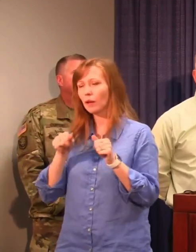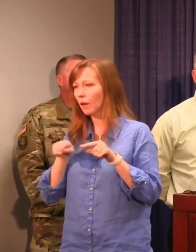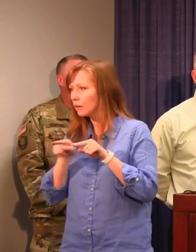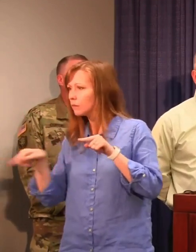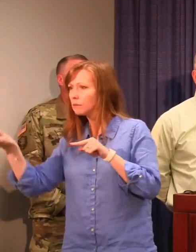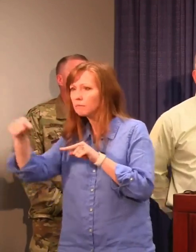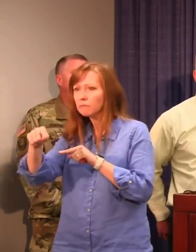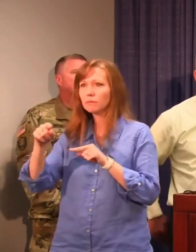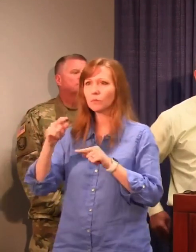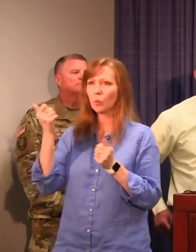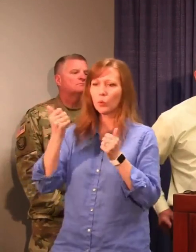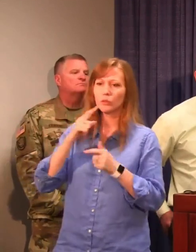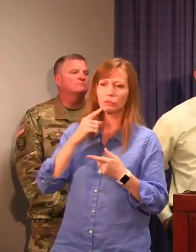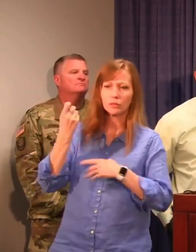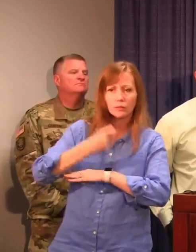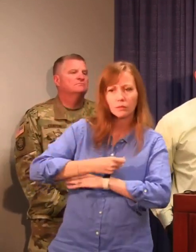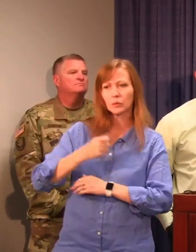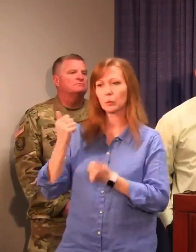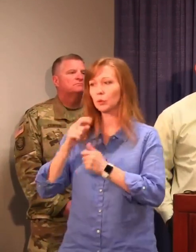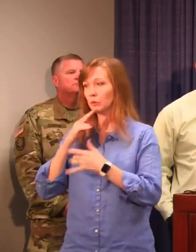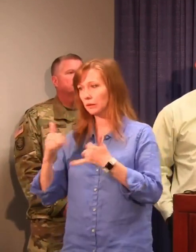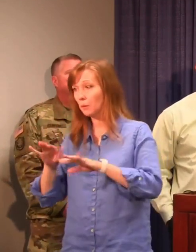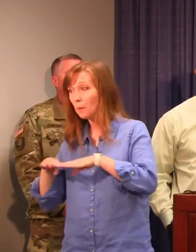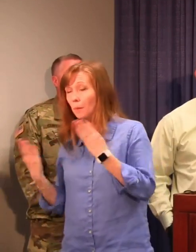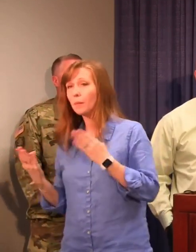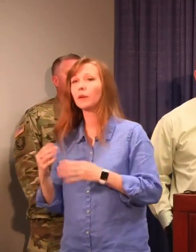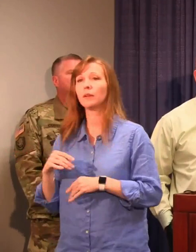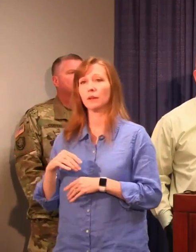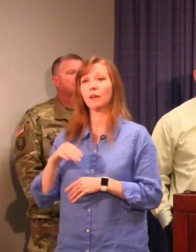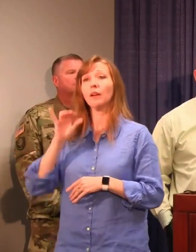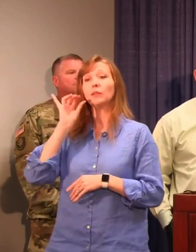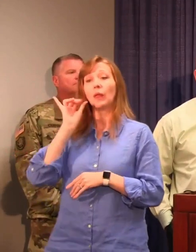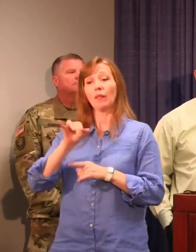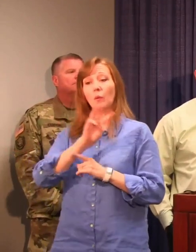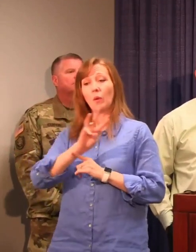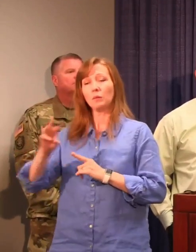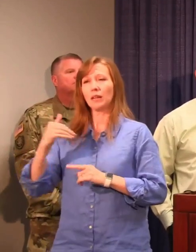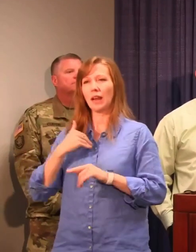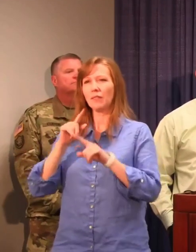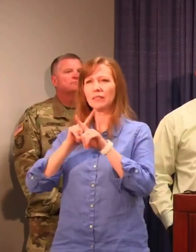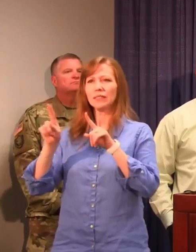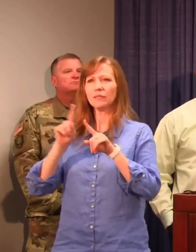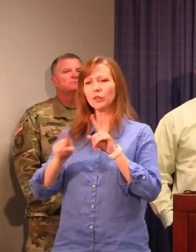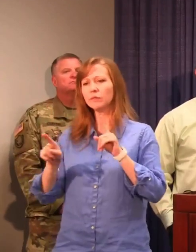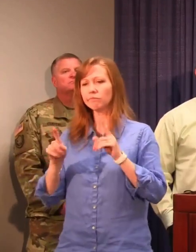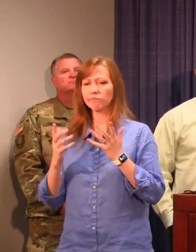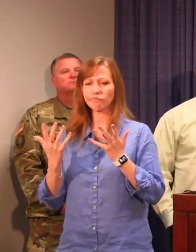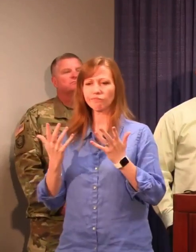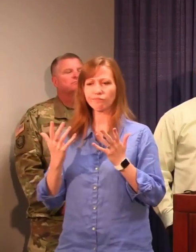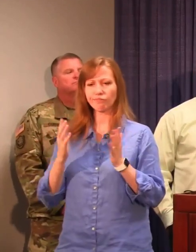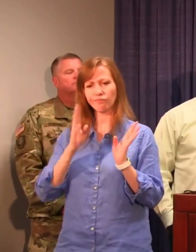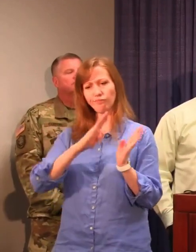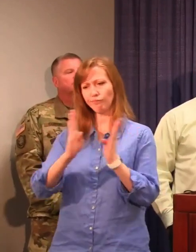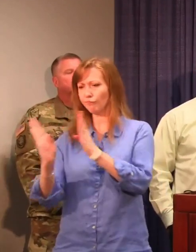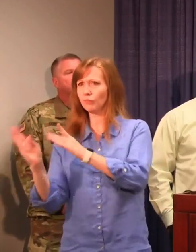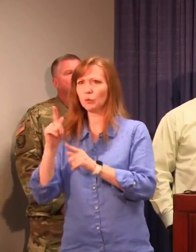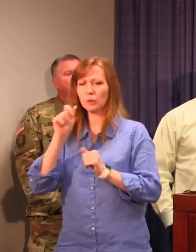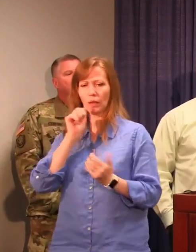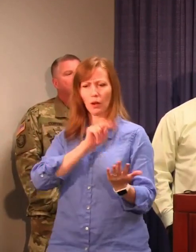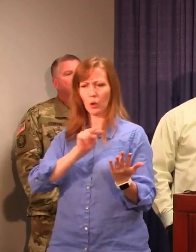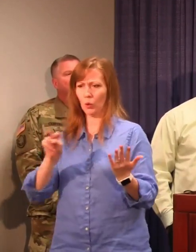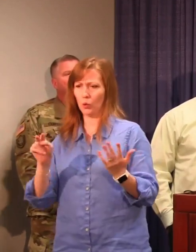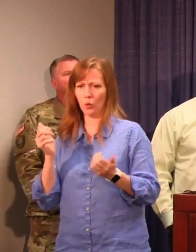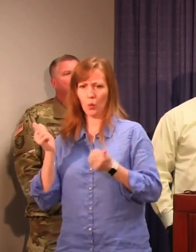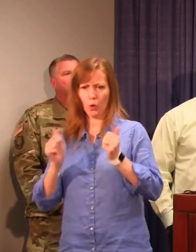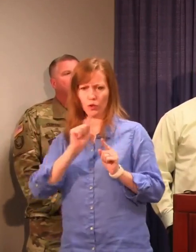on roads. And when you get to that site, you have the opportunity to choose different layers to see any closure on the road, but more importantly, where we have